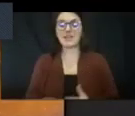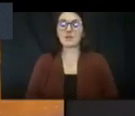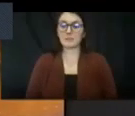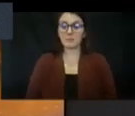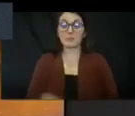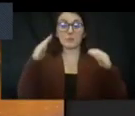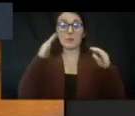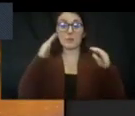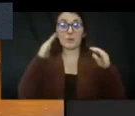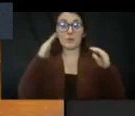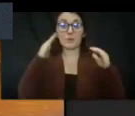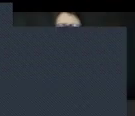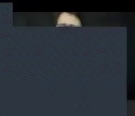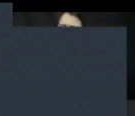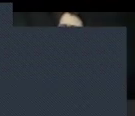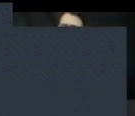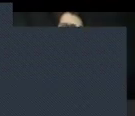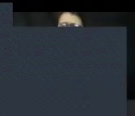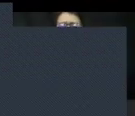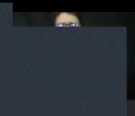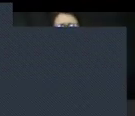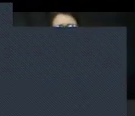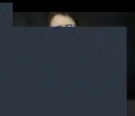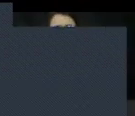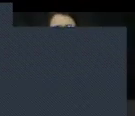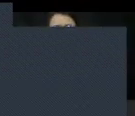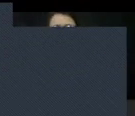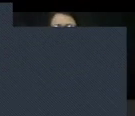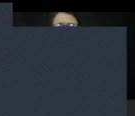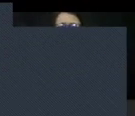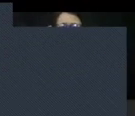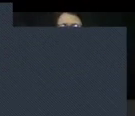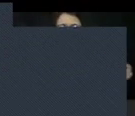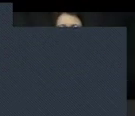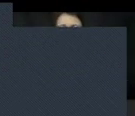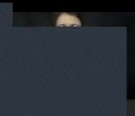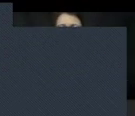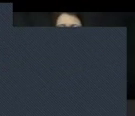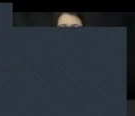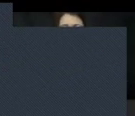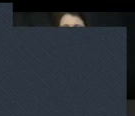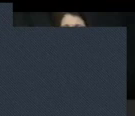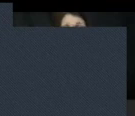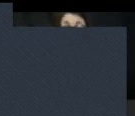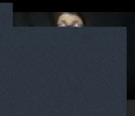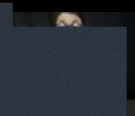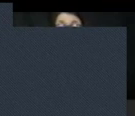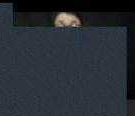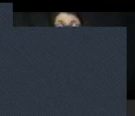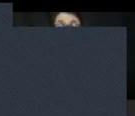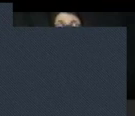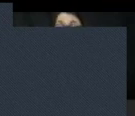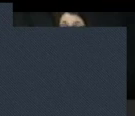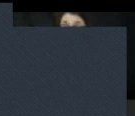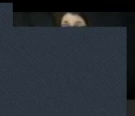I hope you were enlightened as to what happens with our garbage. Today, I thought it would be great if we could read this book called